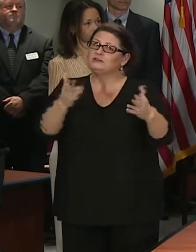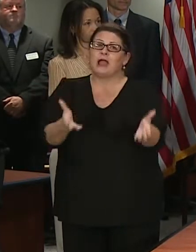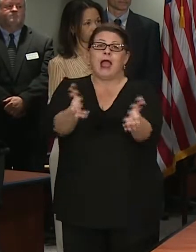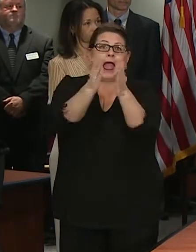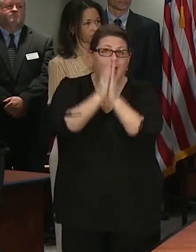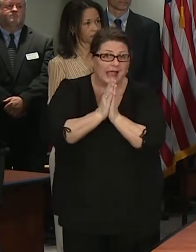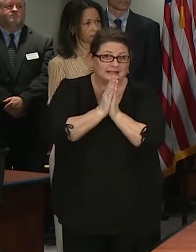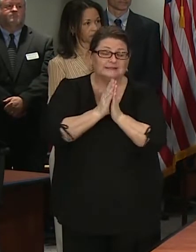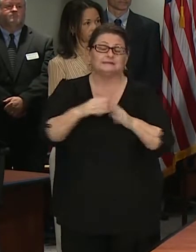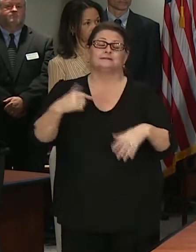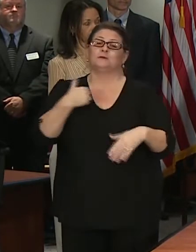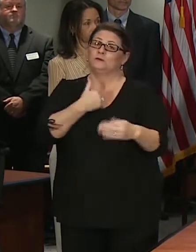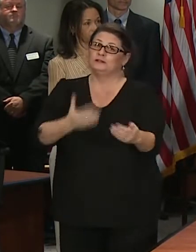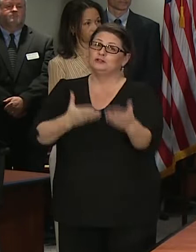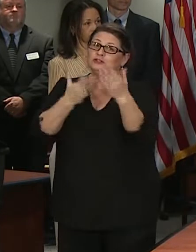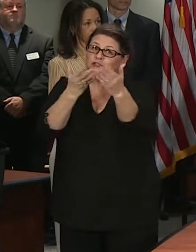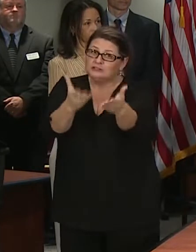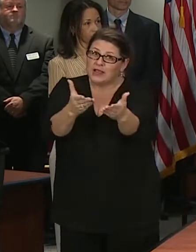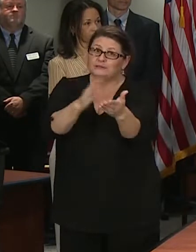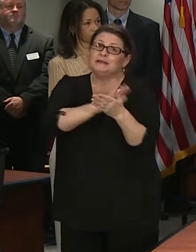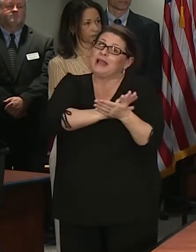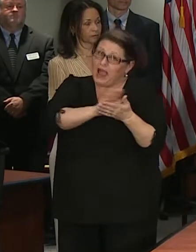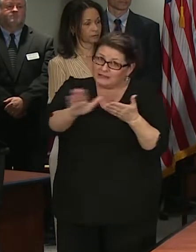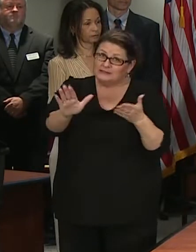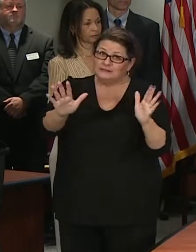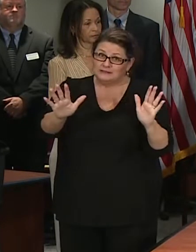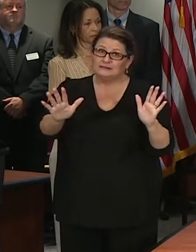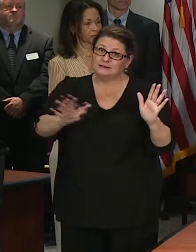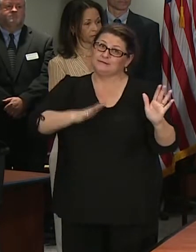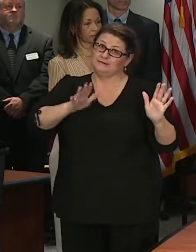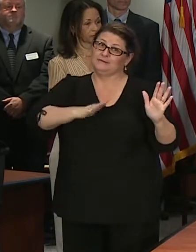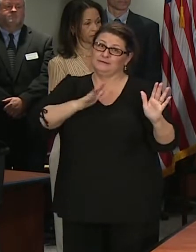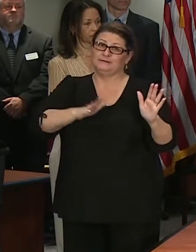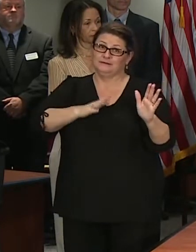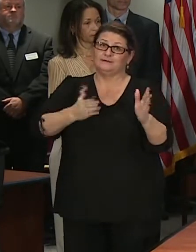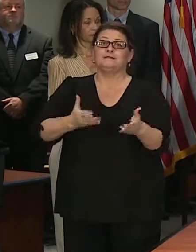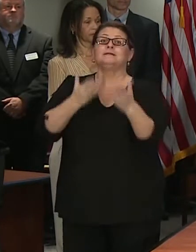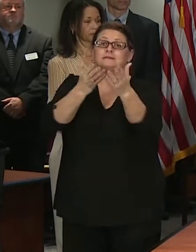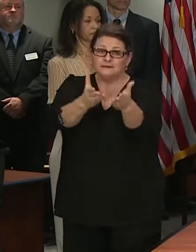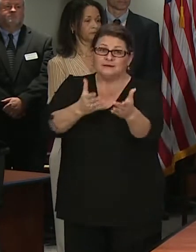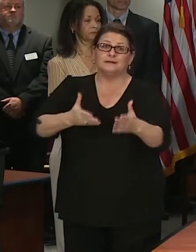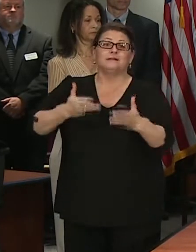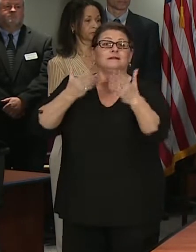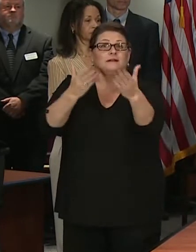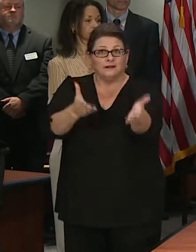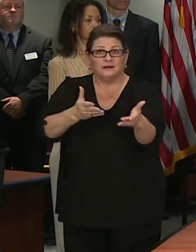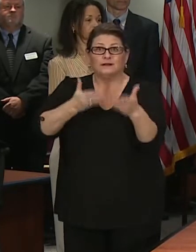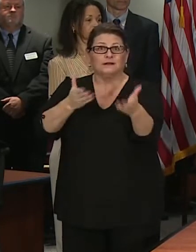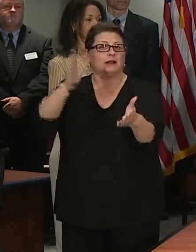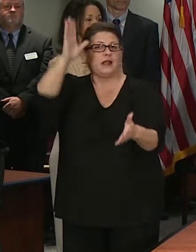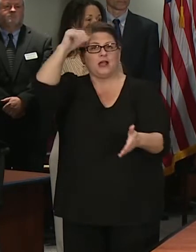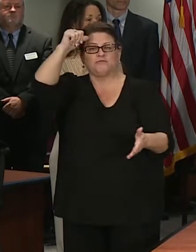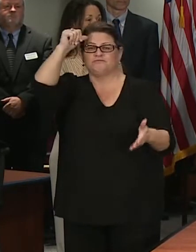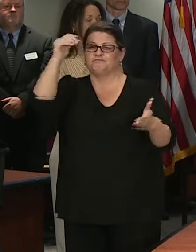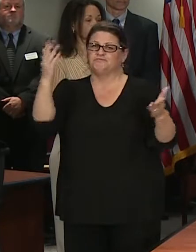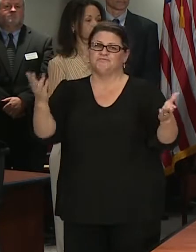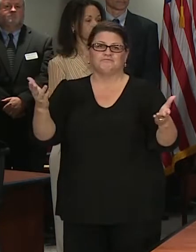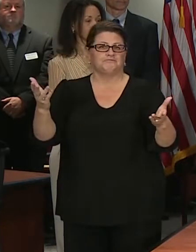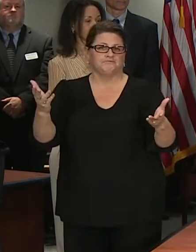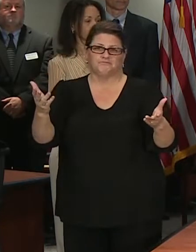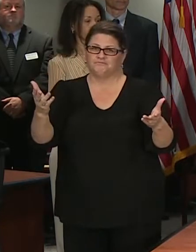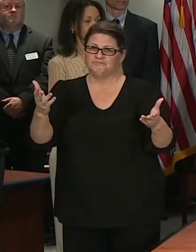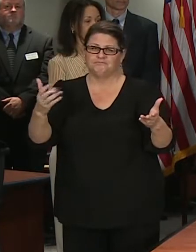suggested, the experts have suggested, everyone is aware of what the information that we